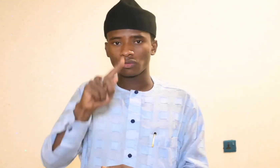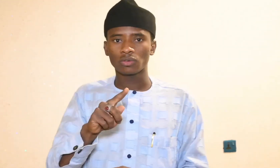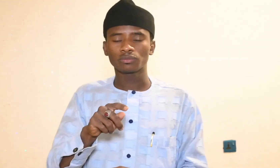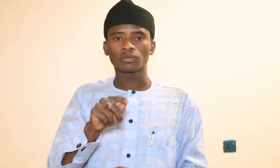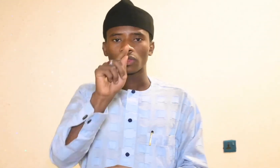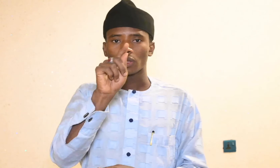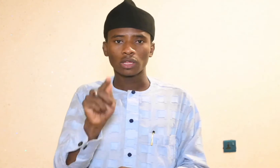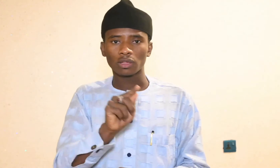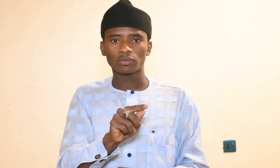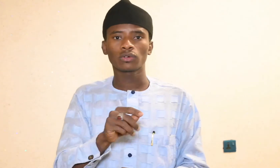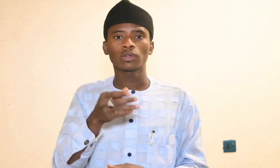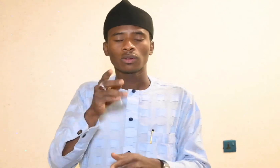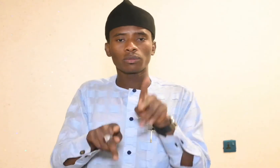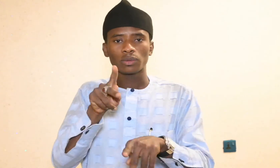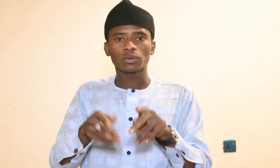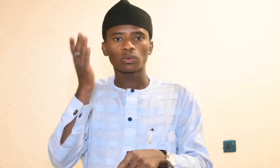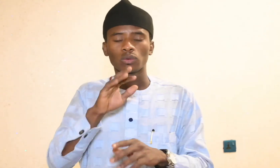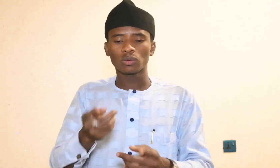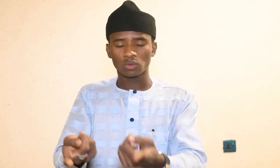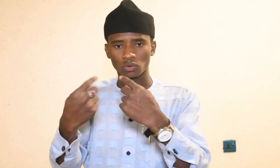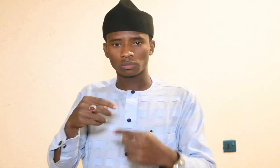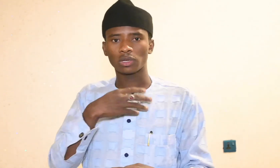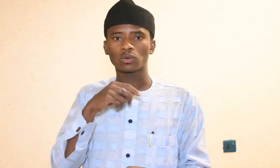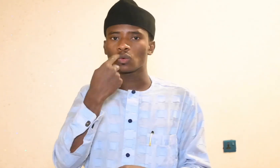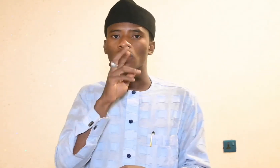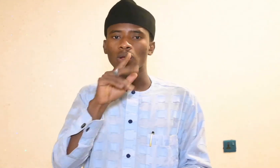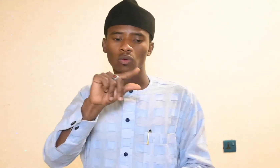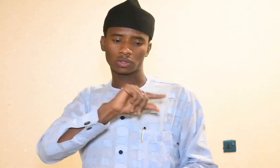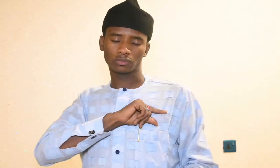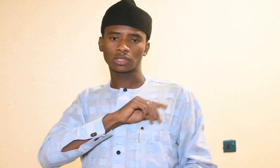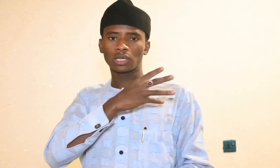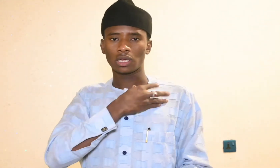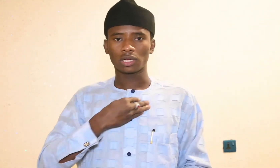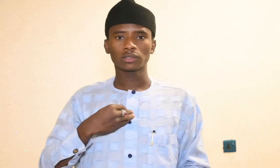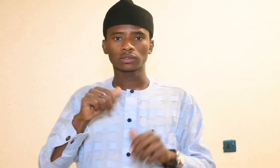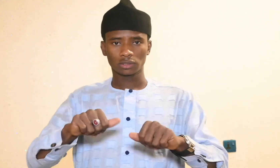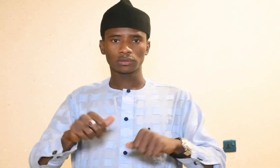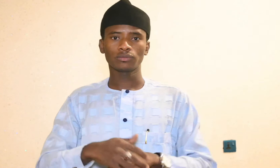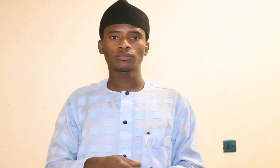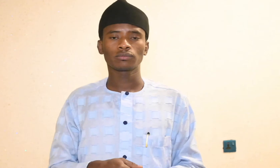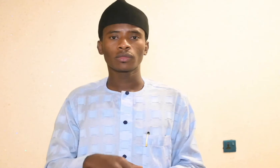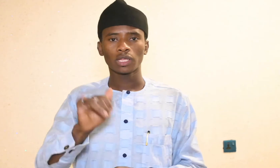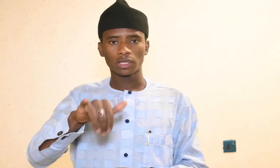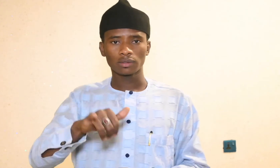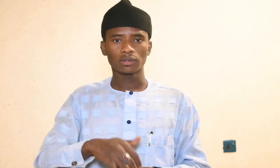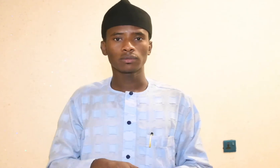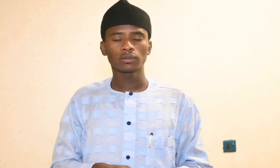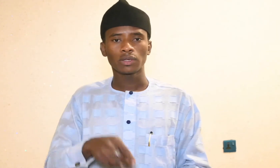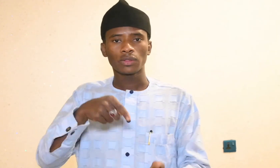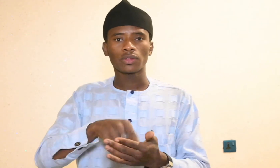passion only, it is only people who are qualified that they use. Yes, this is not too good, isn't